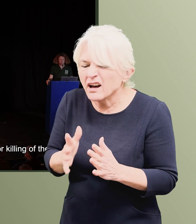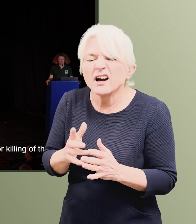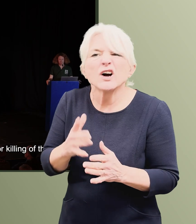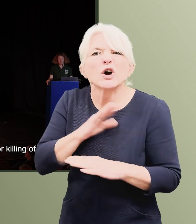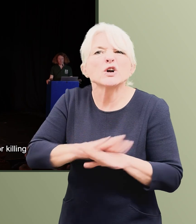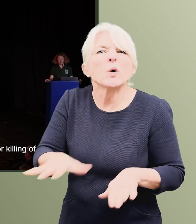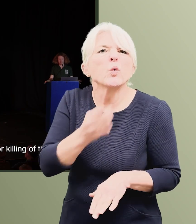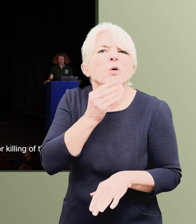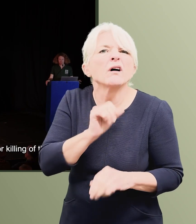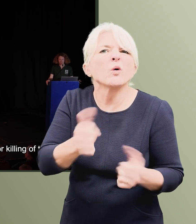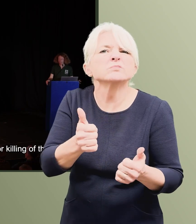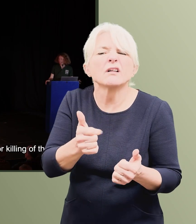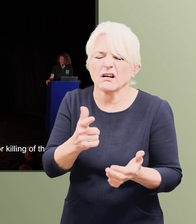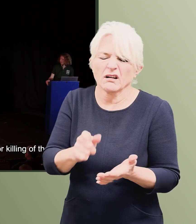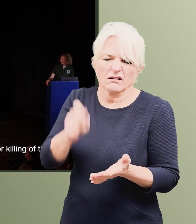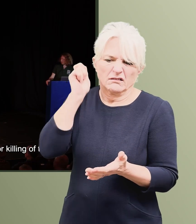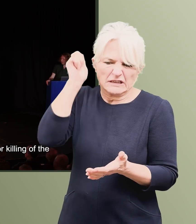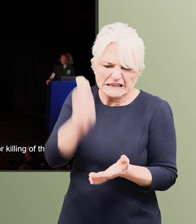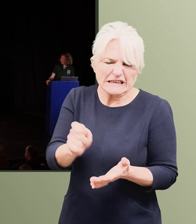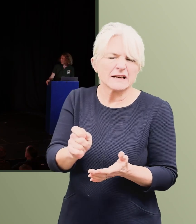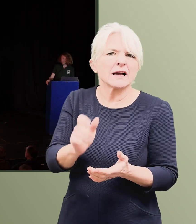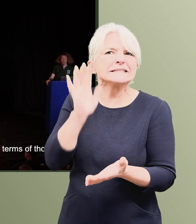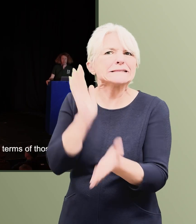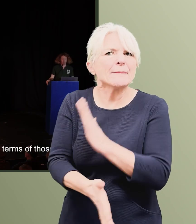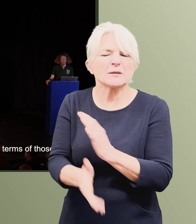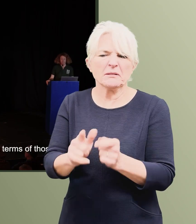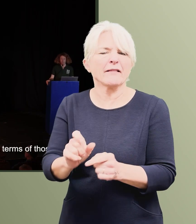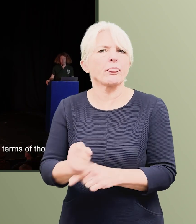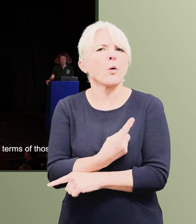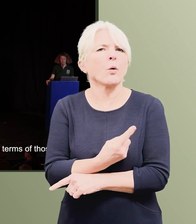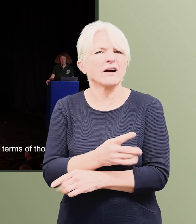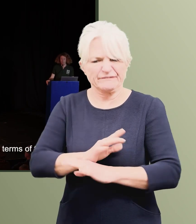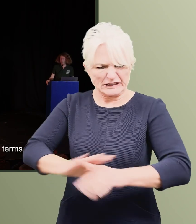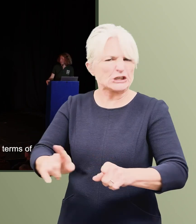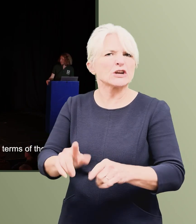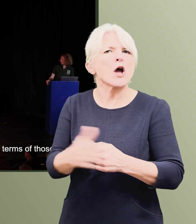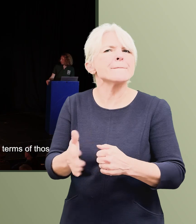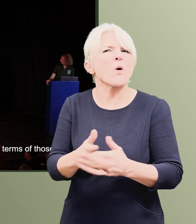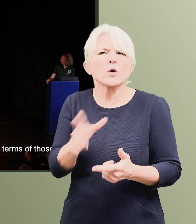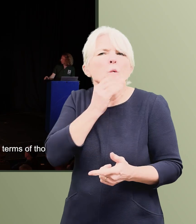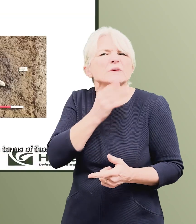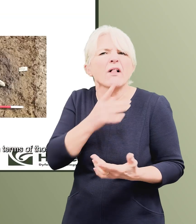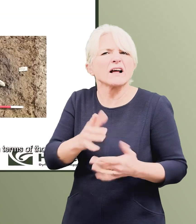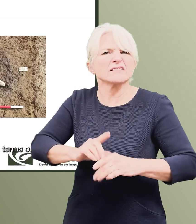sometimes call the deathing of the object or killing of the object, bringing that object to the end of its life, as it